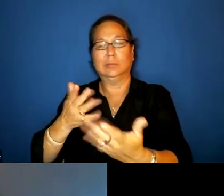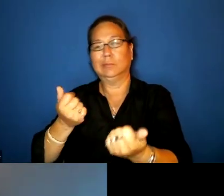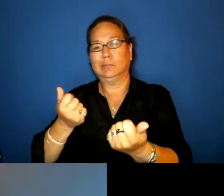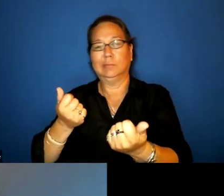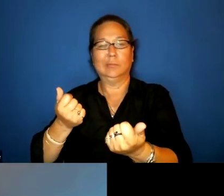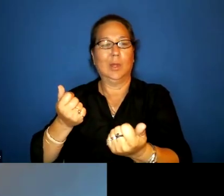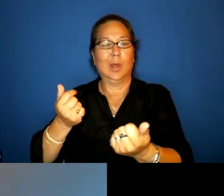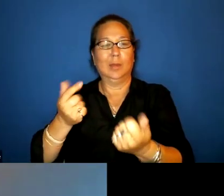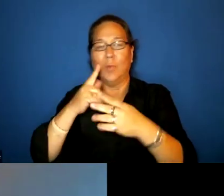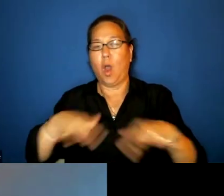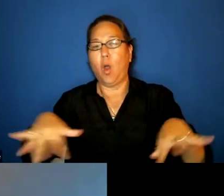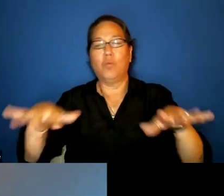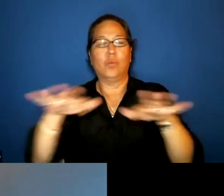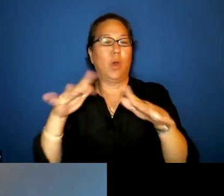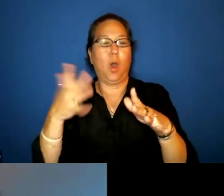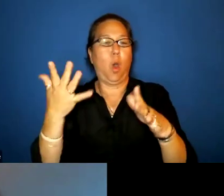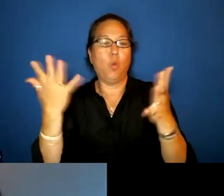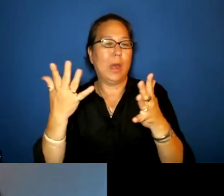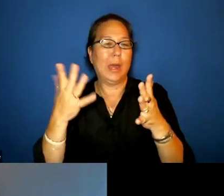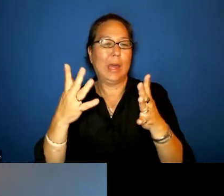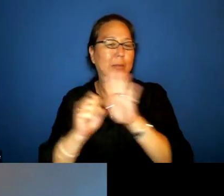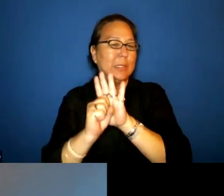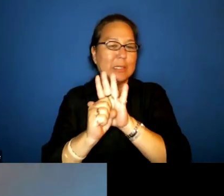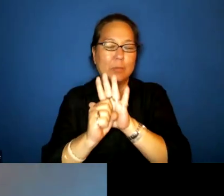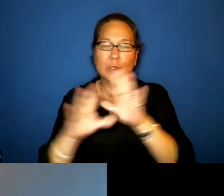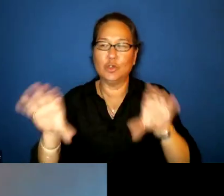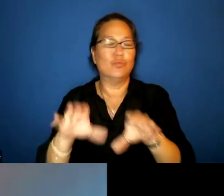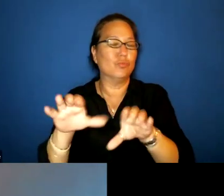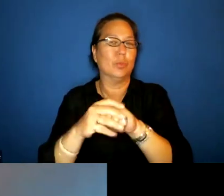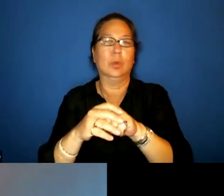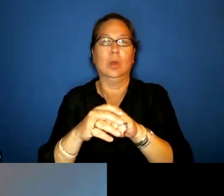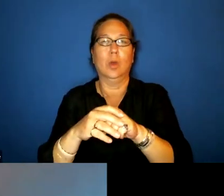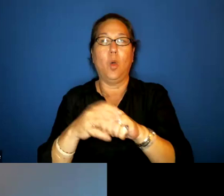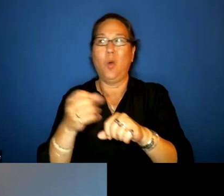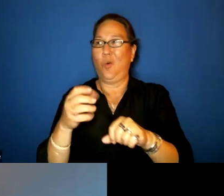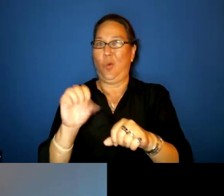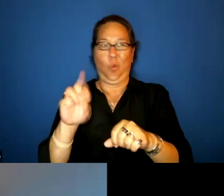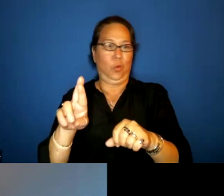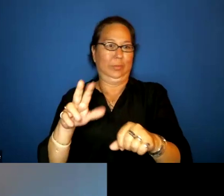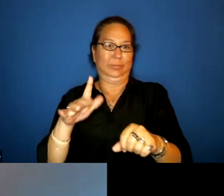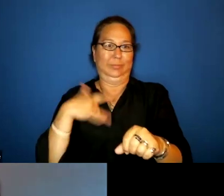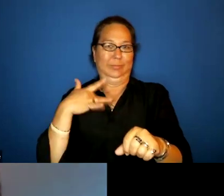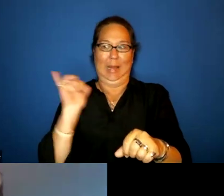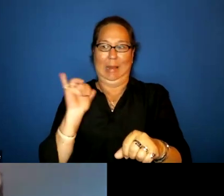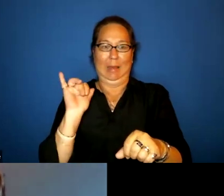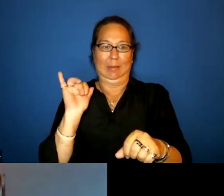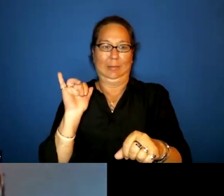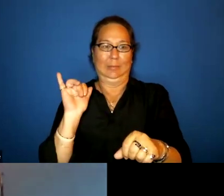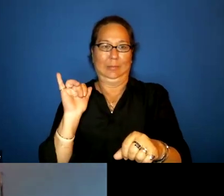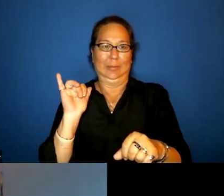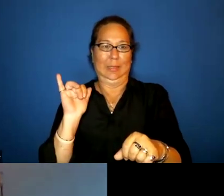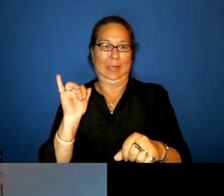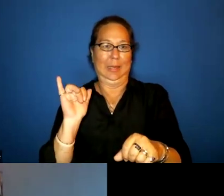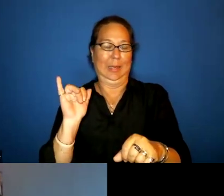just with overall like what the simulations do, or feeling like it actually dilutes